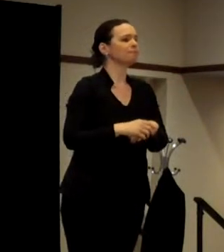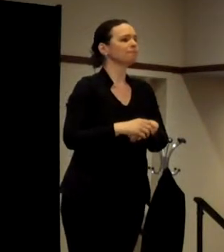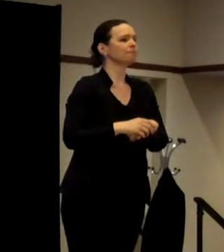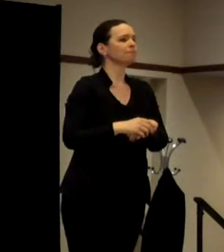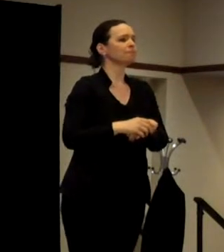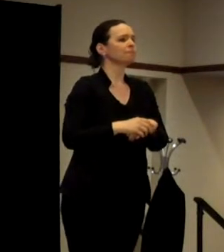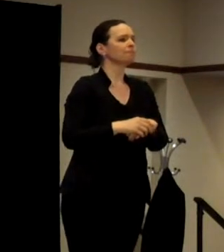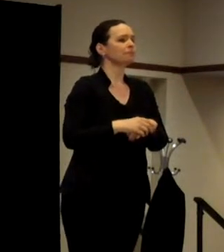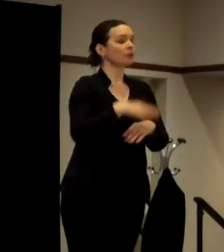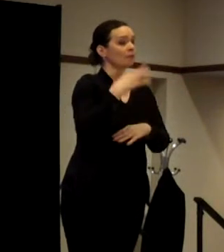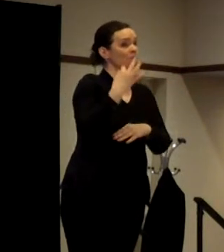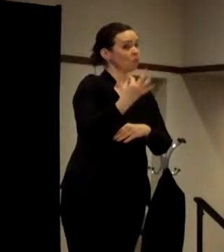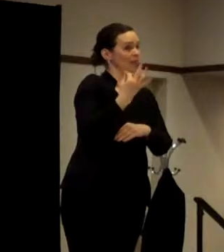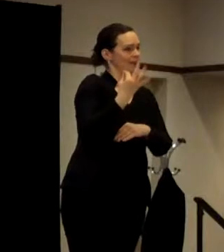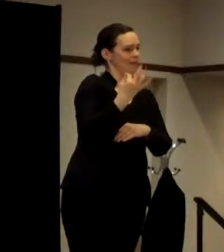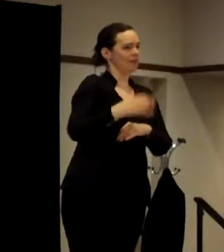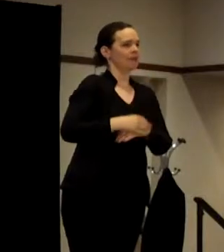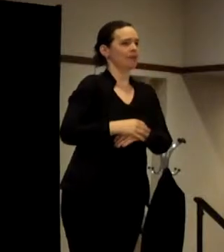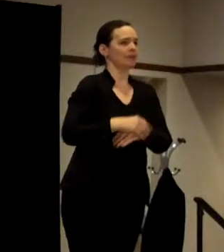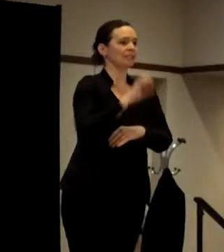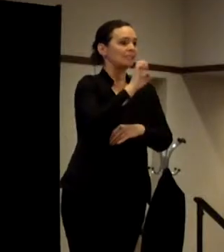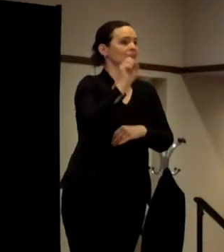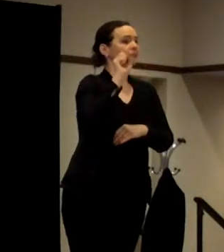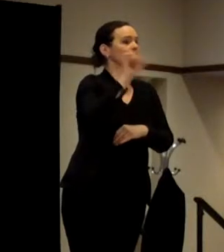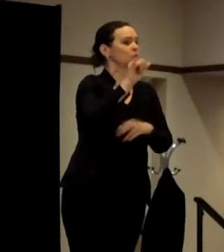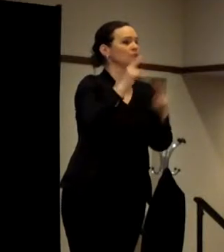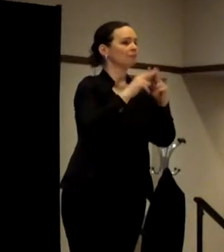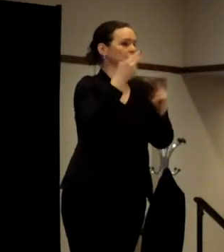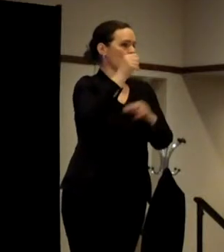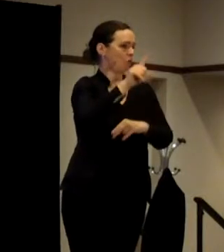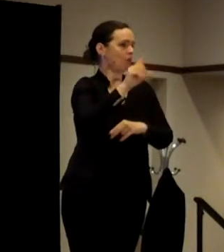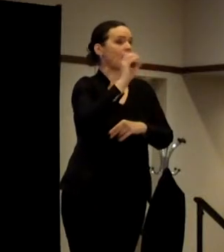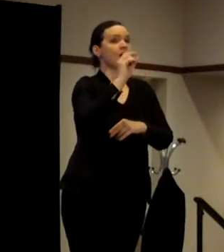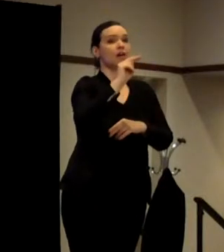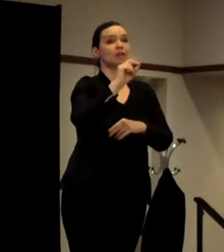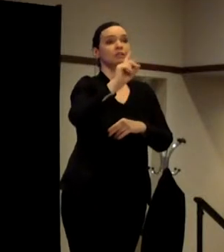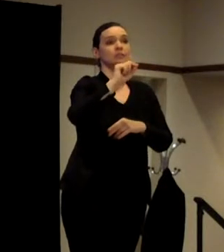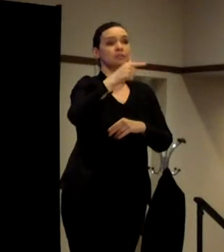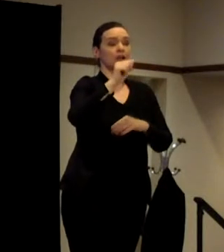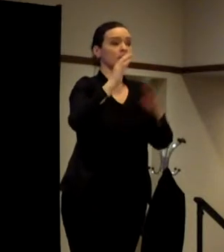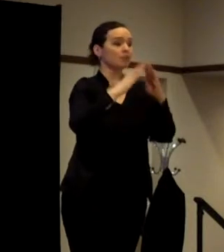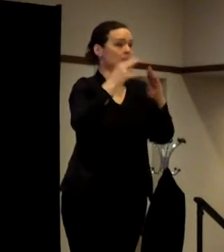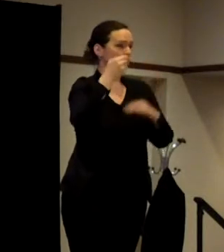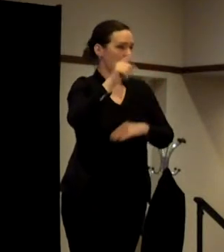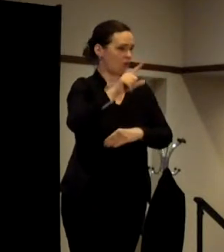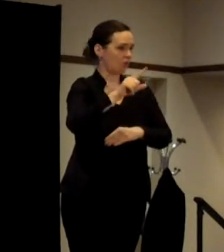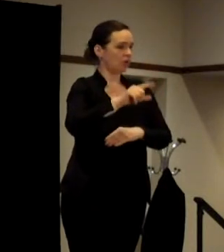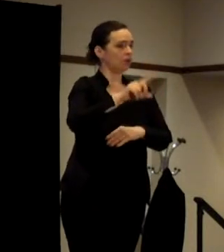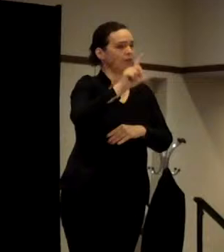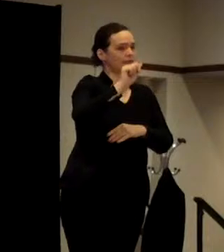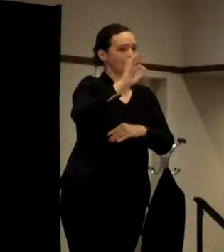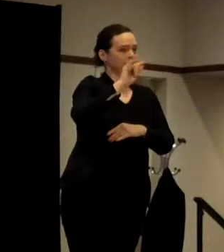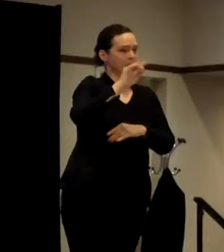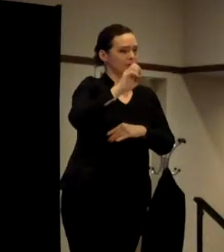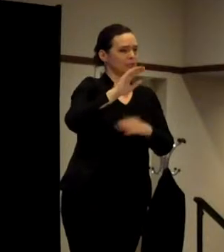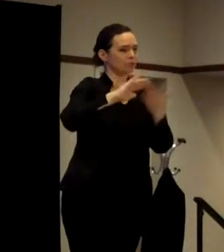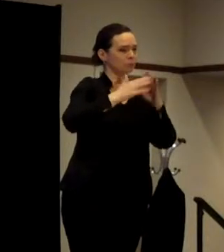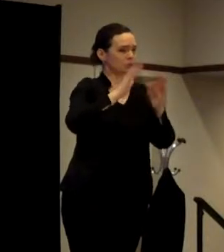schools to continue to test, try to find that hidden case to make sure that that one case doesn't become 4 or